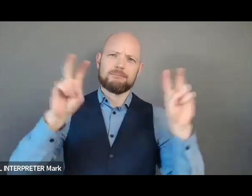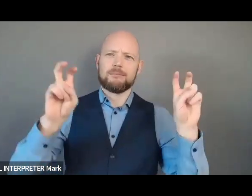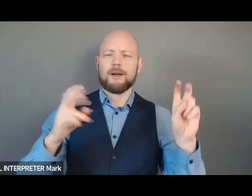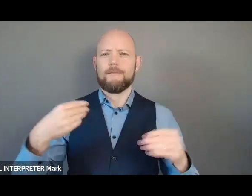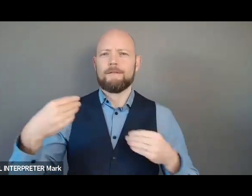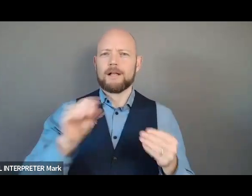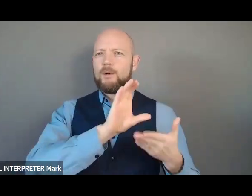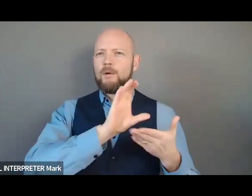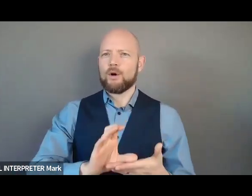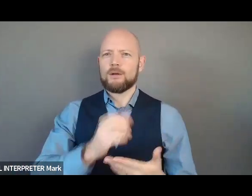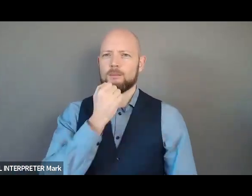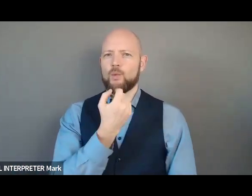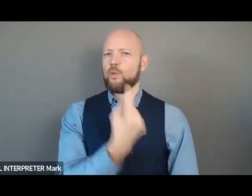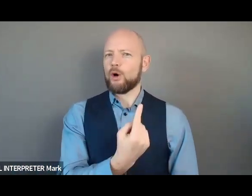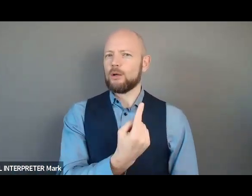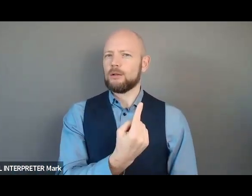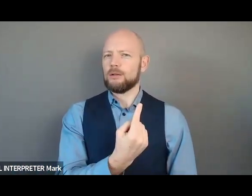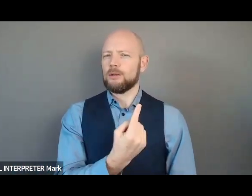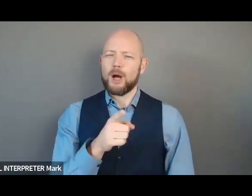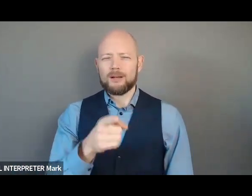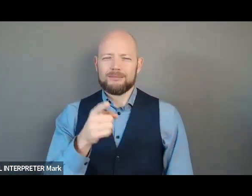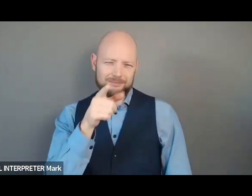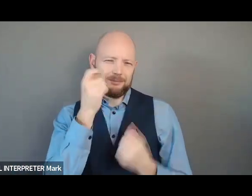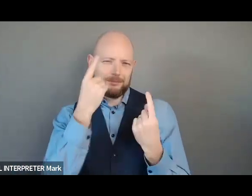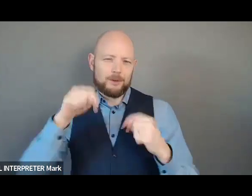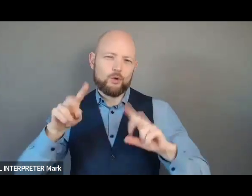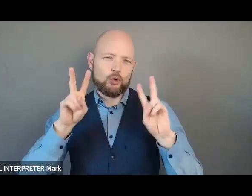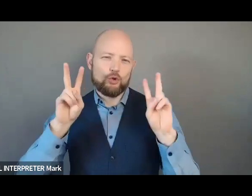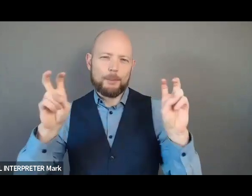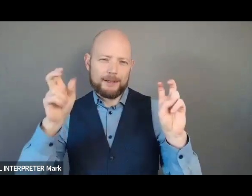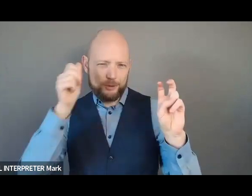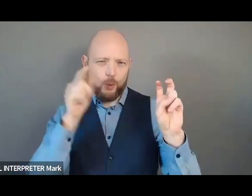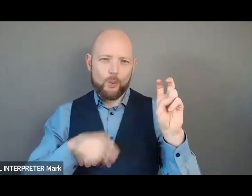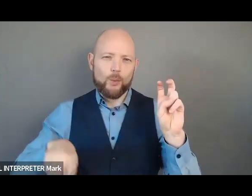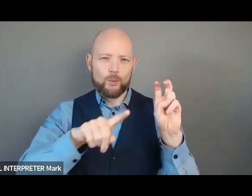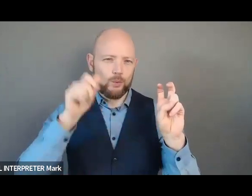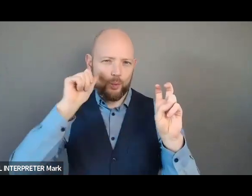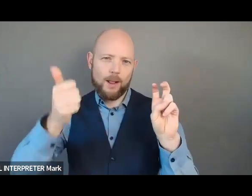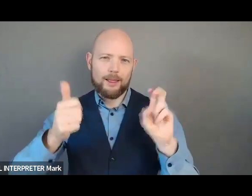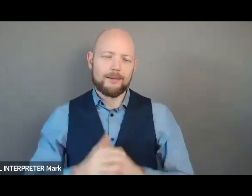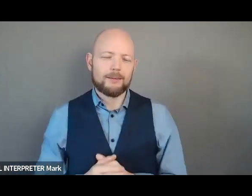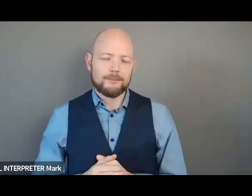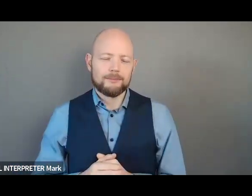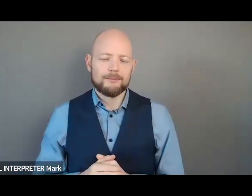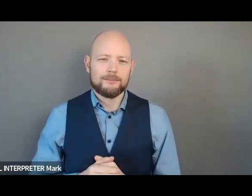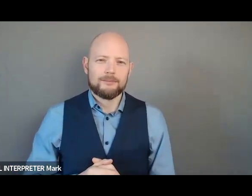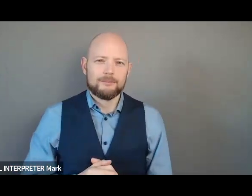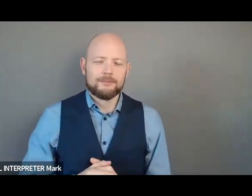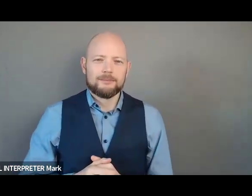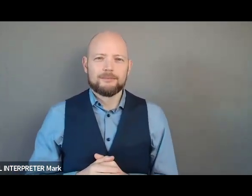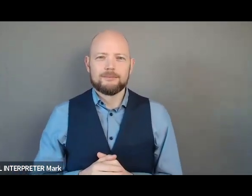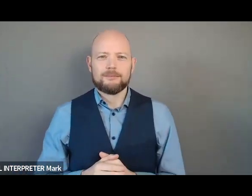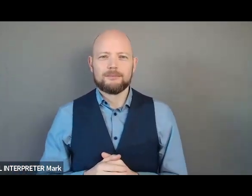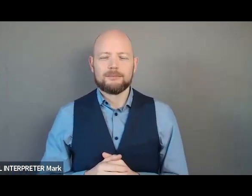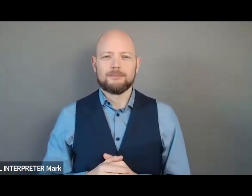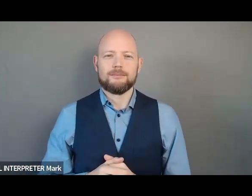with what we're talking about here in this particular session. So again, just to kind